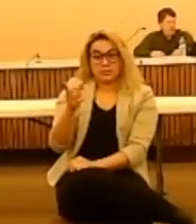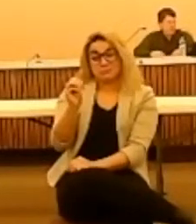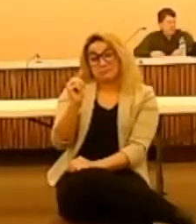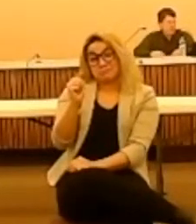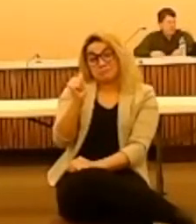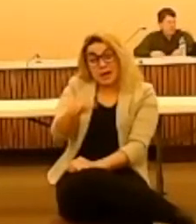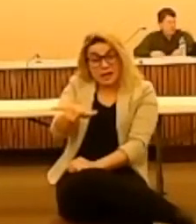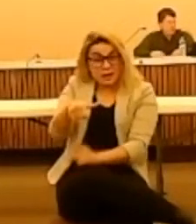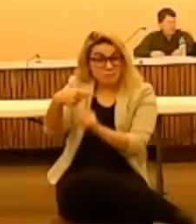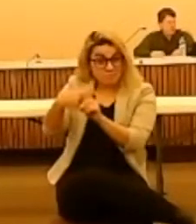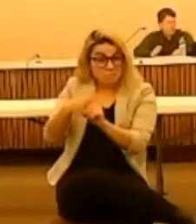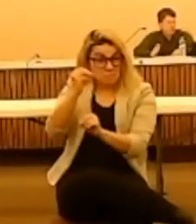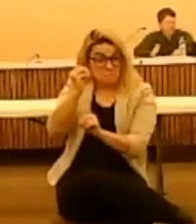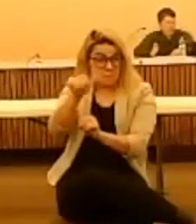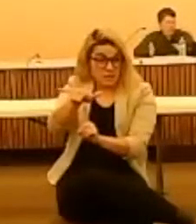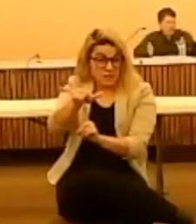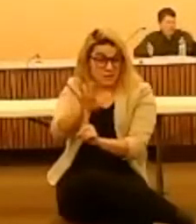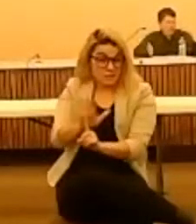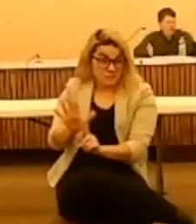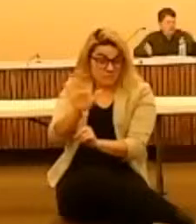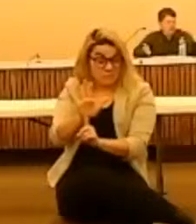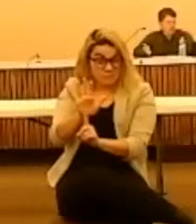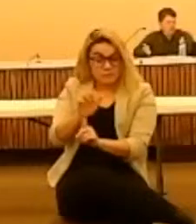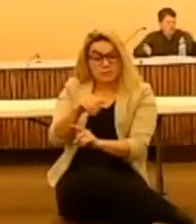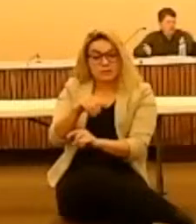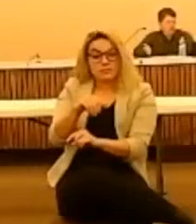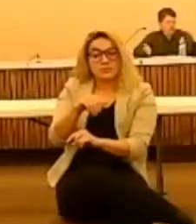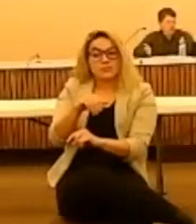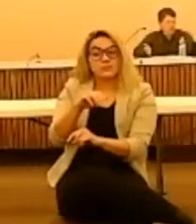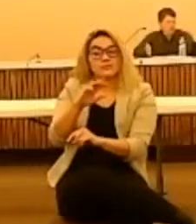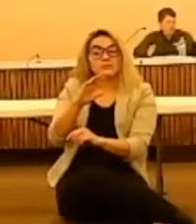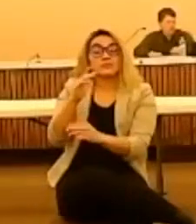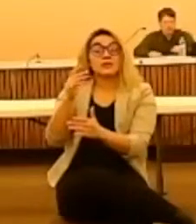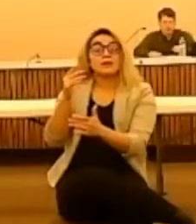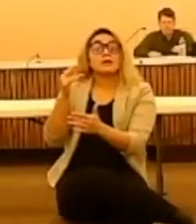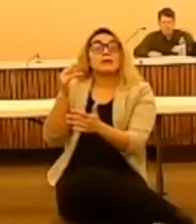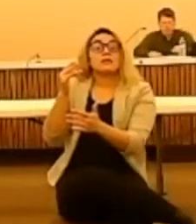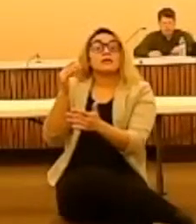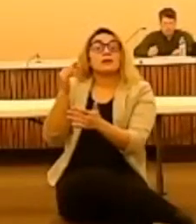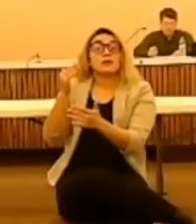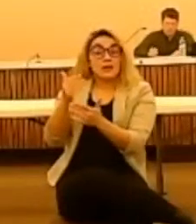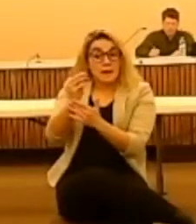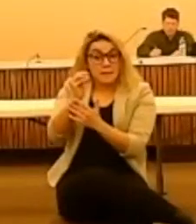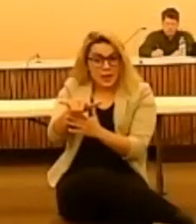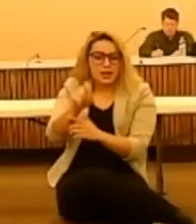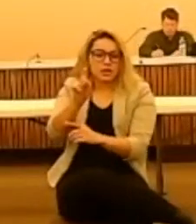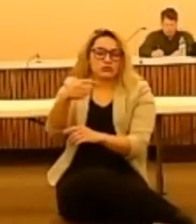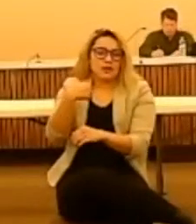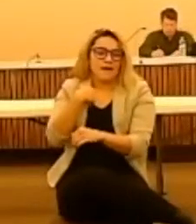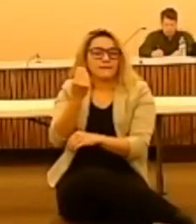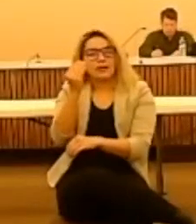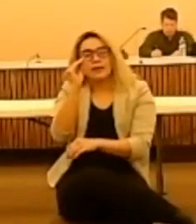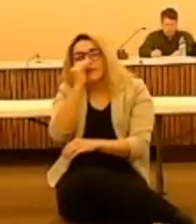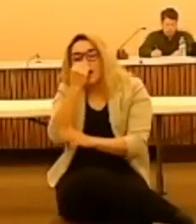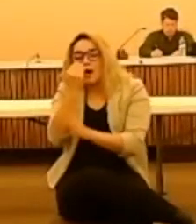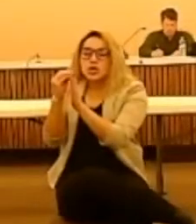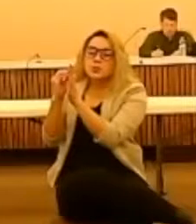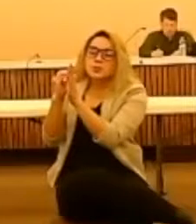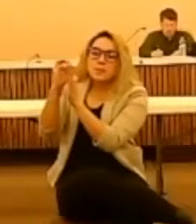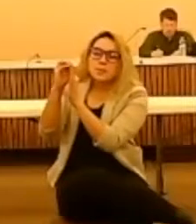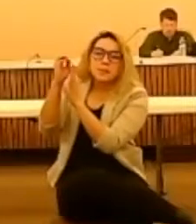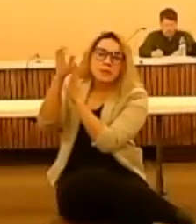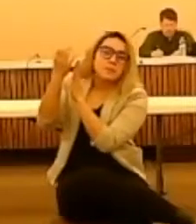May. By May, it should have some buds, right? Into May. May